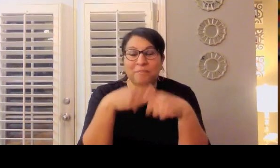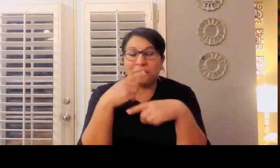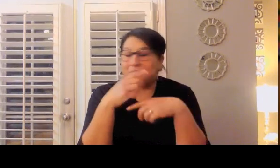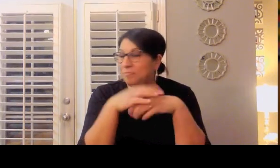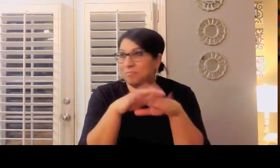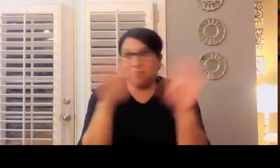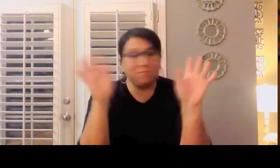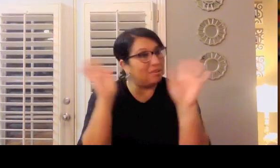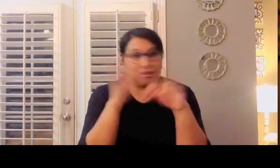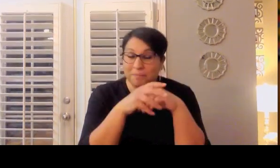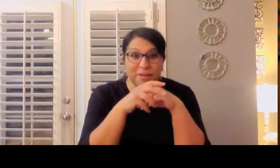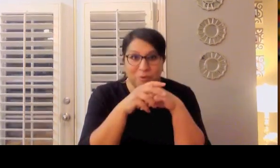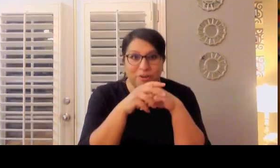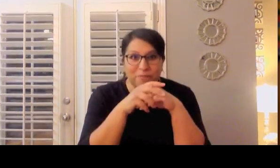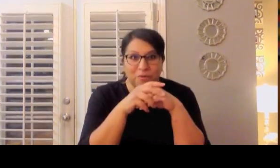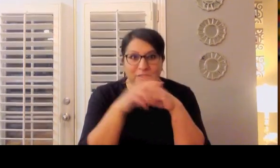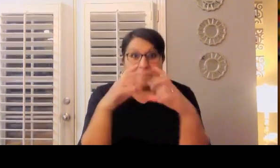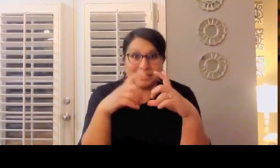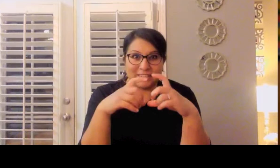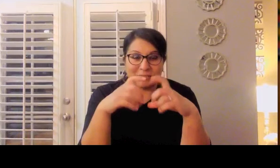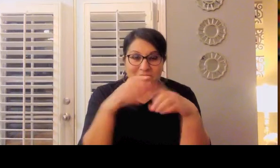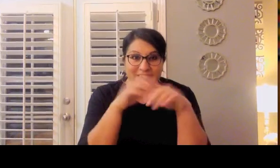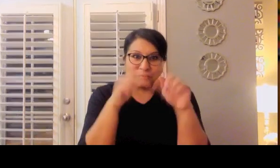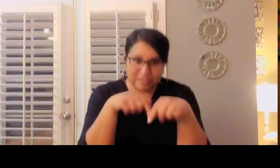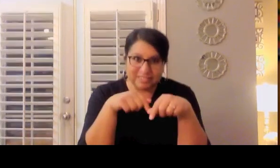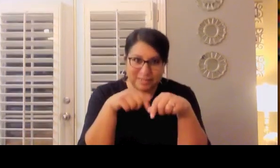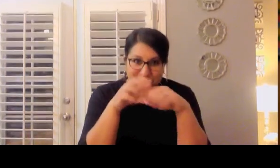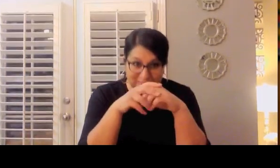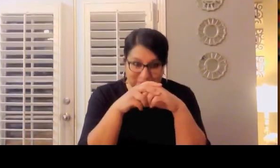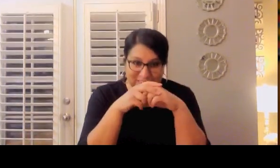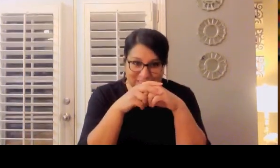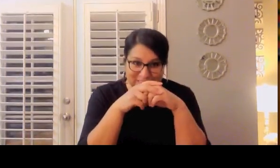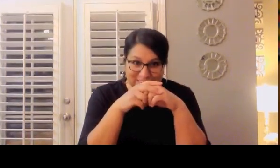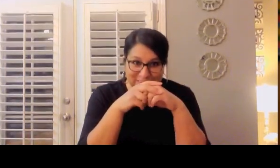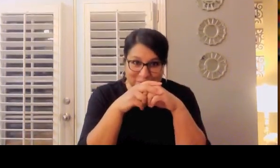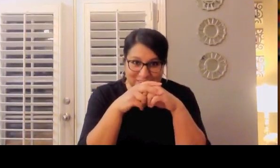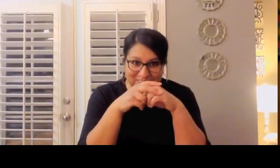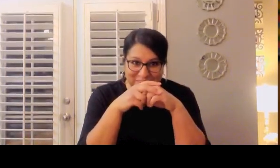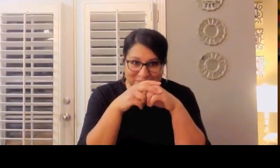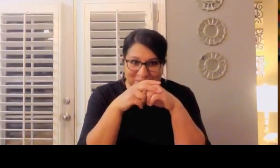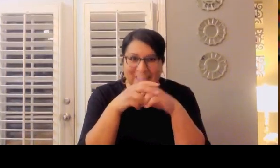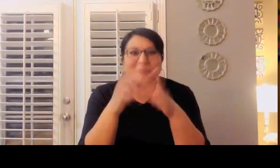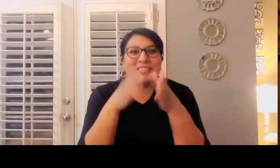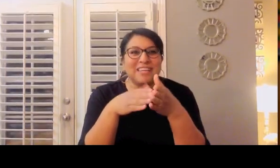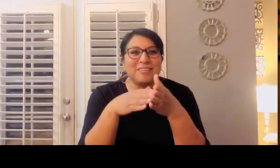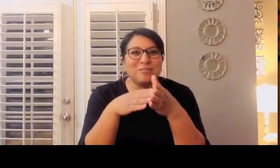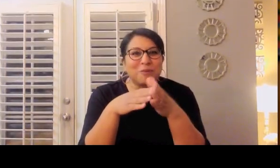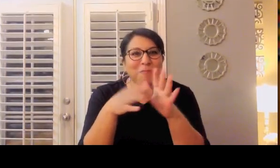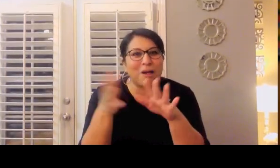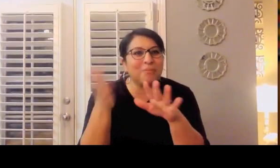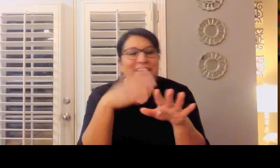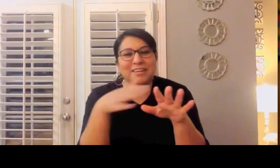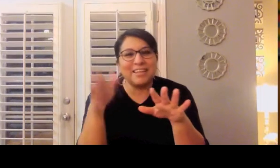have a big order for the mixtape cookies for this year, this Valentine's as well too. And I want to say those